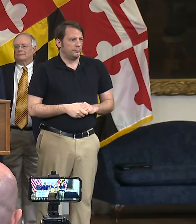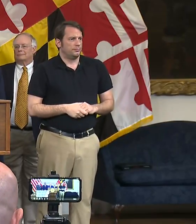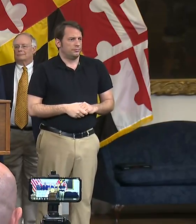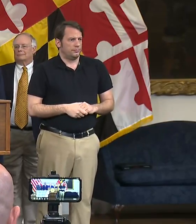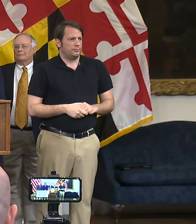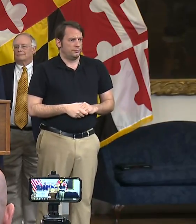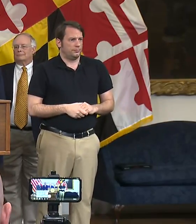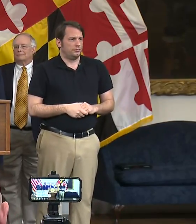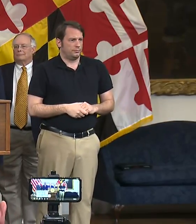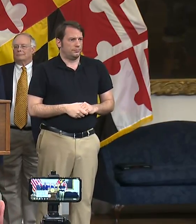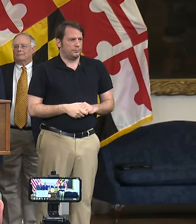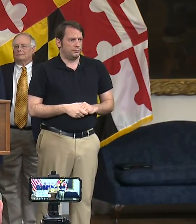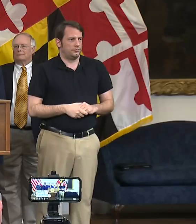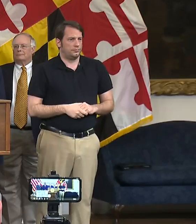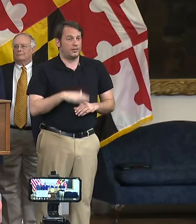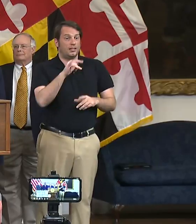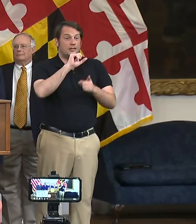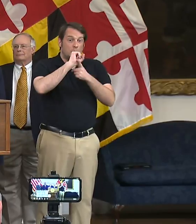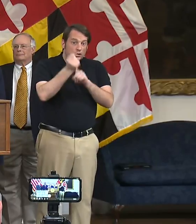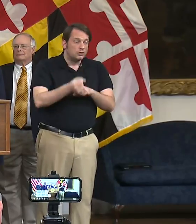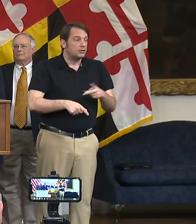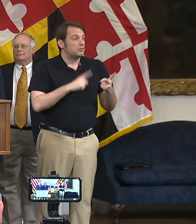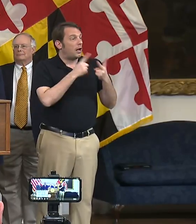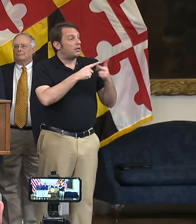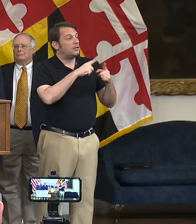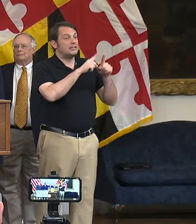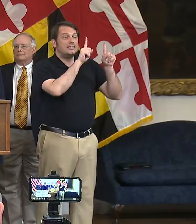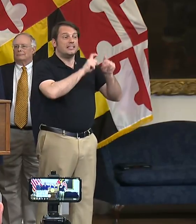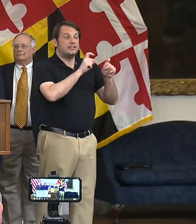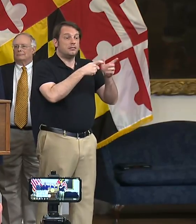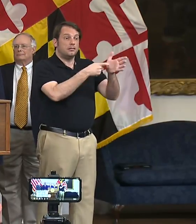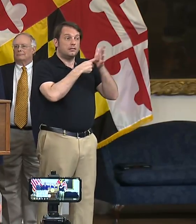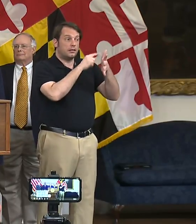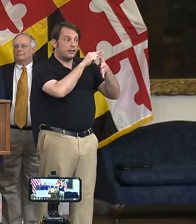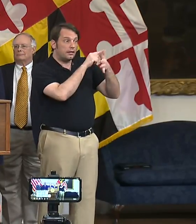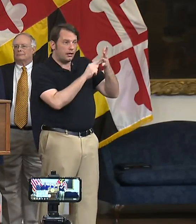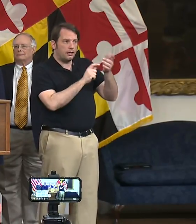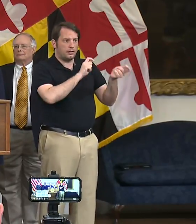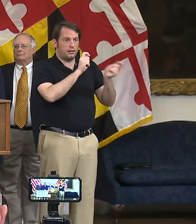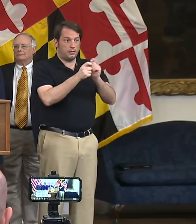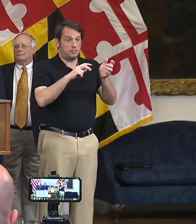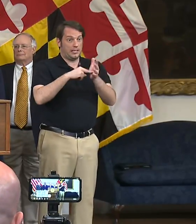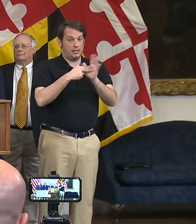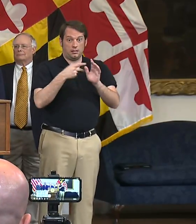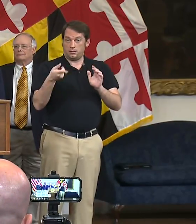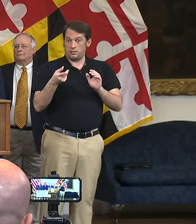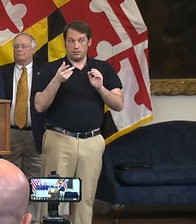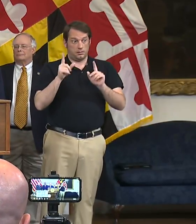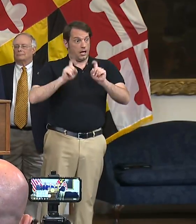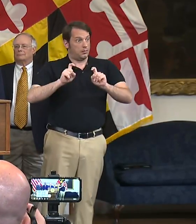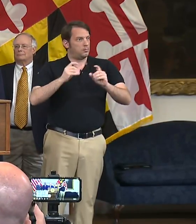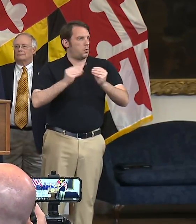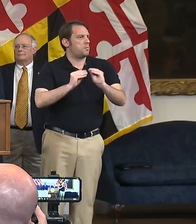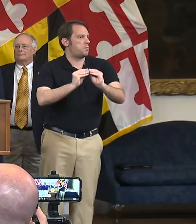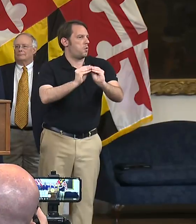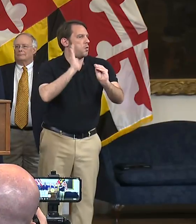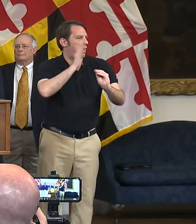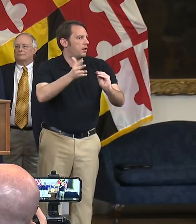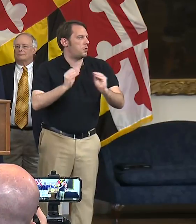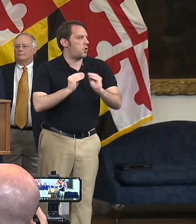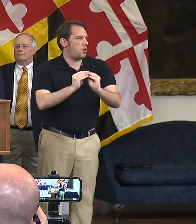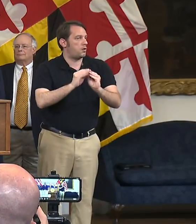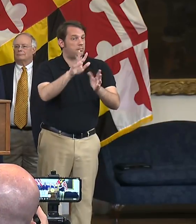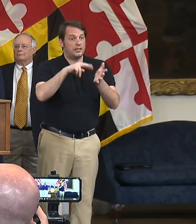that the number of people being tested will continue to increase, and we'll be changing those numbers on a daily basis. But I